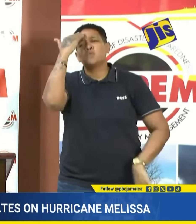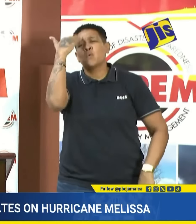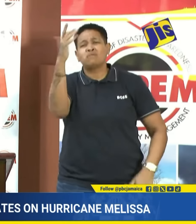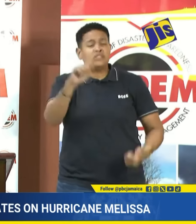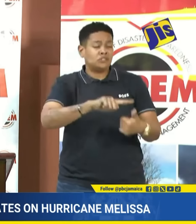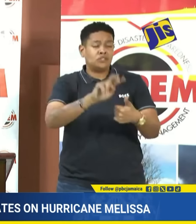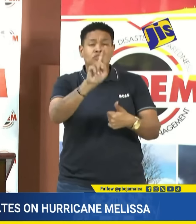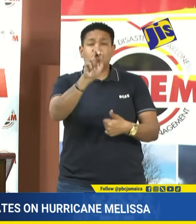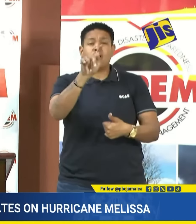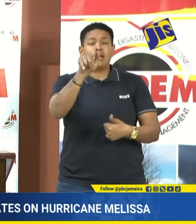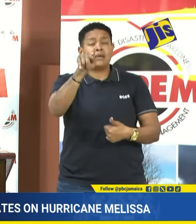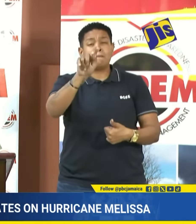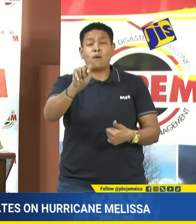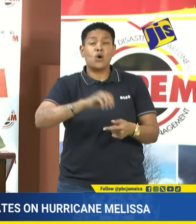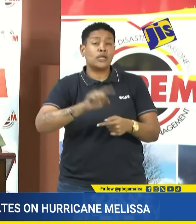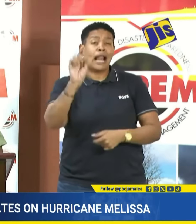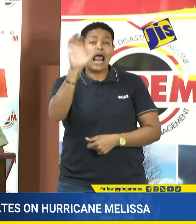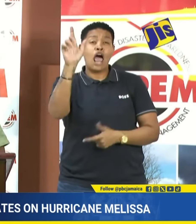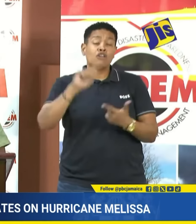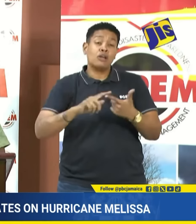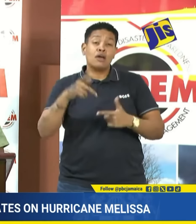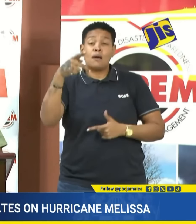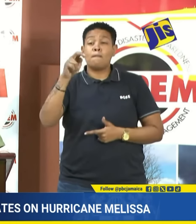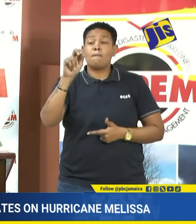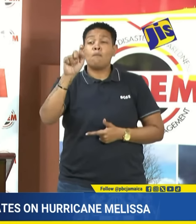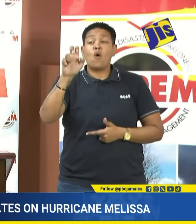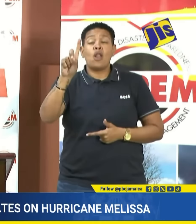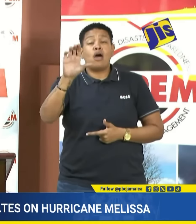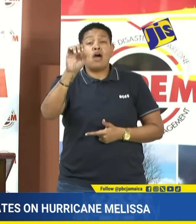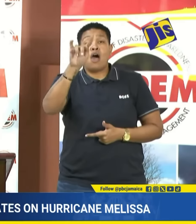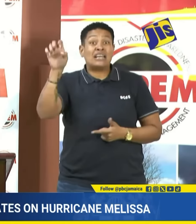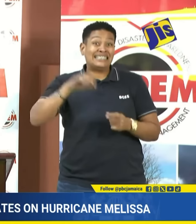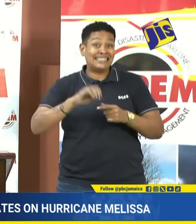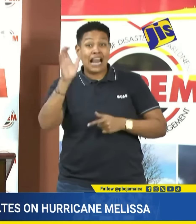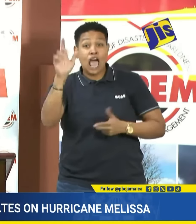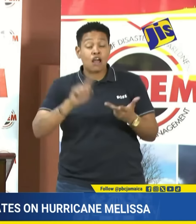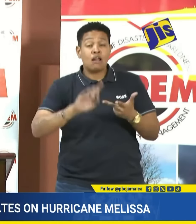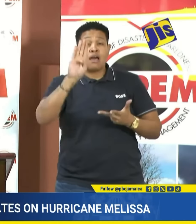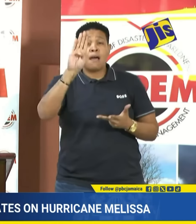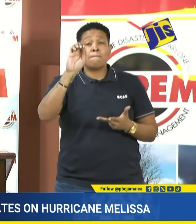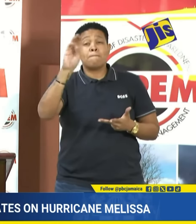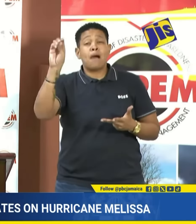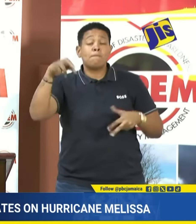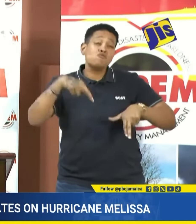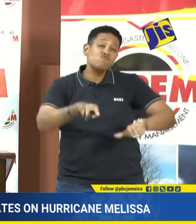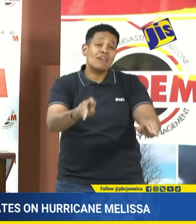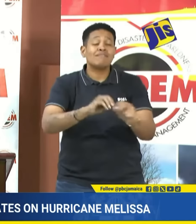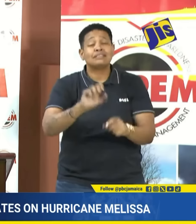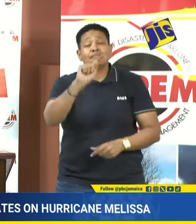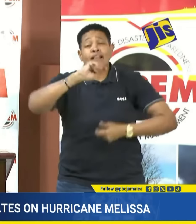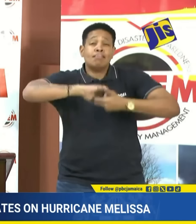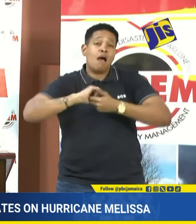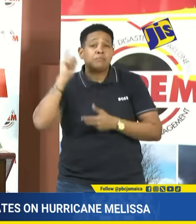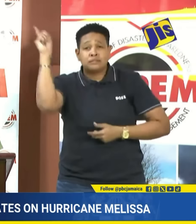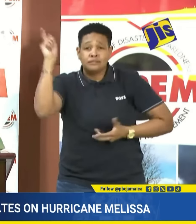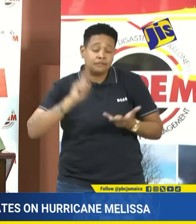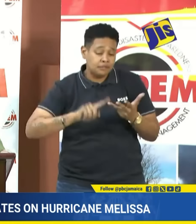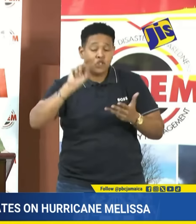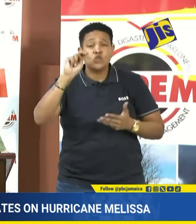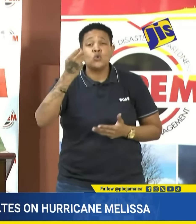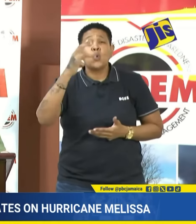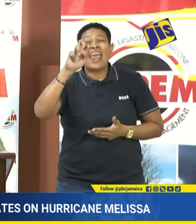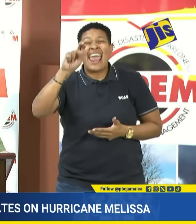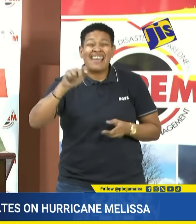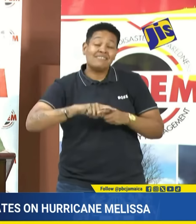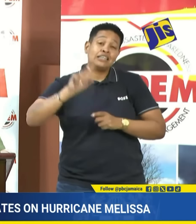Point in Clarendon, Portland Cottage, Bamboo River in St. Thomas, New